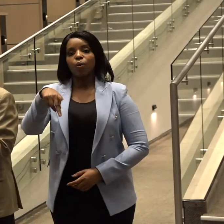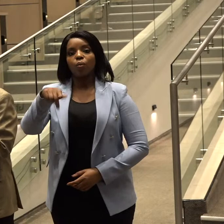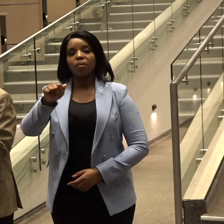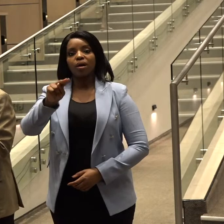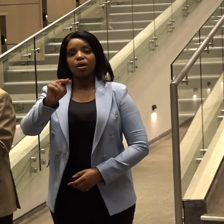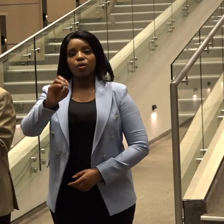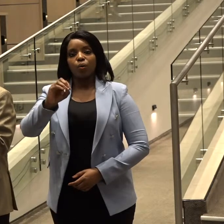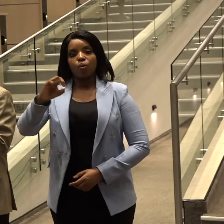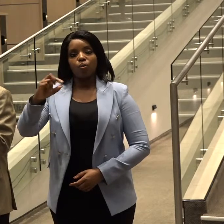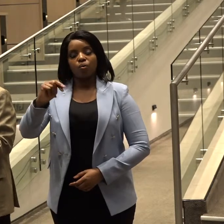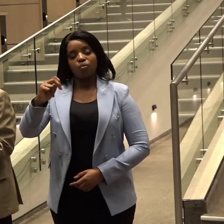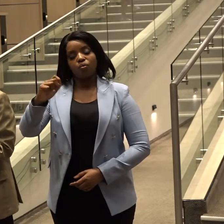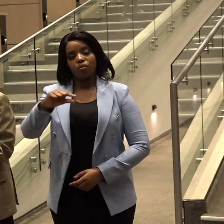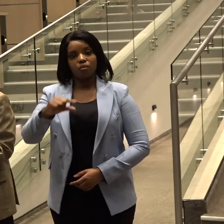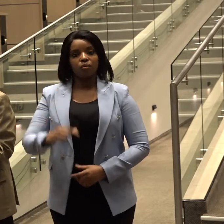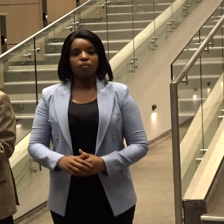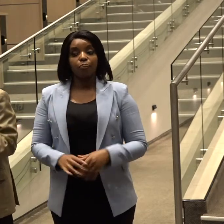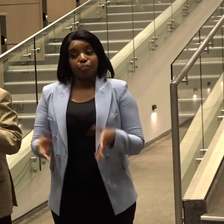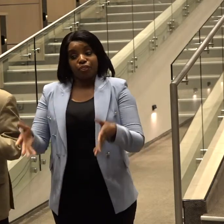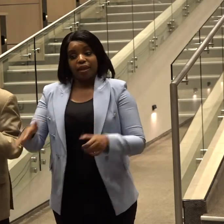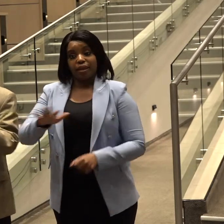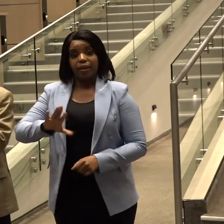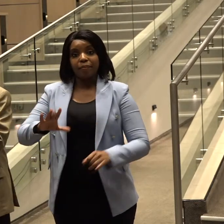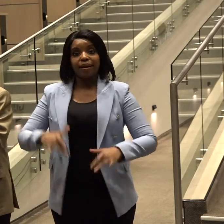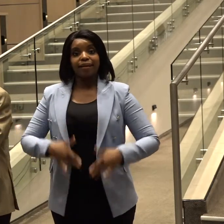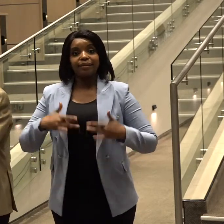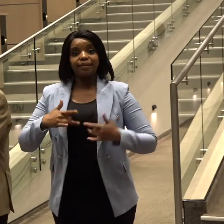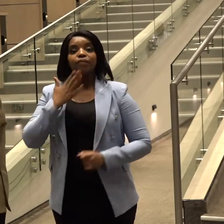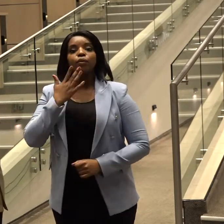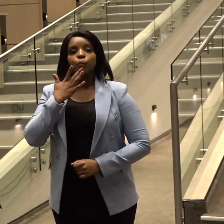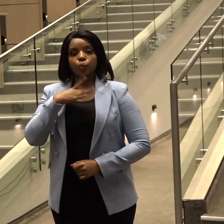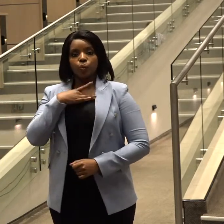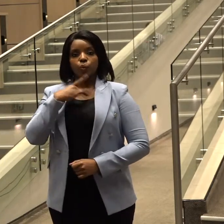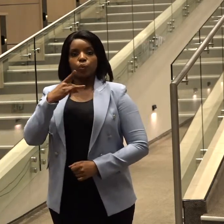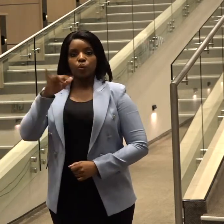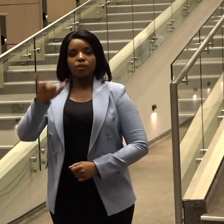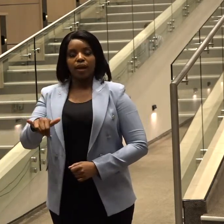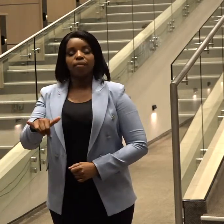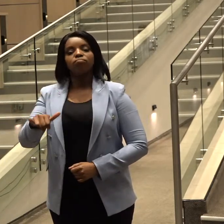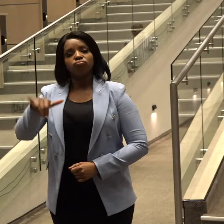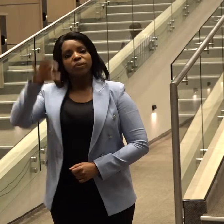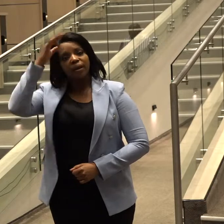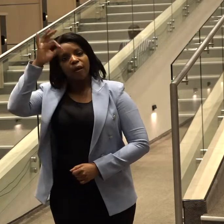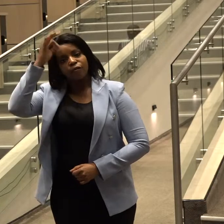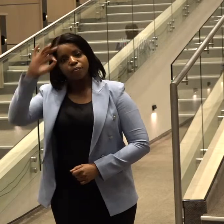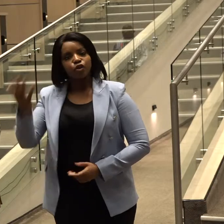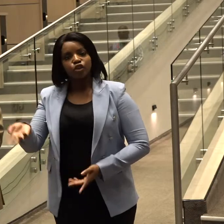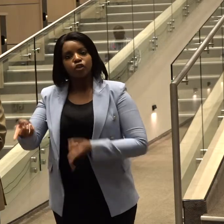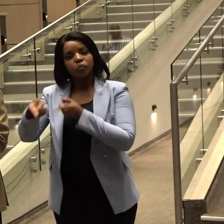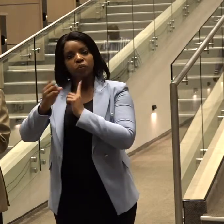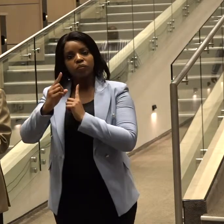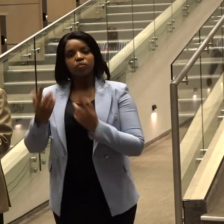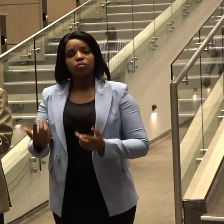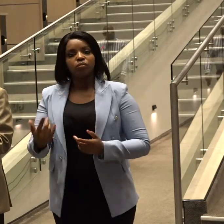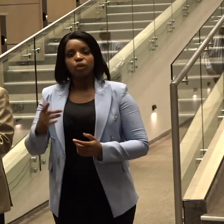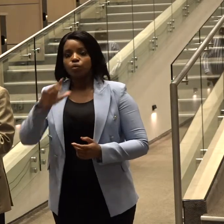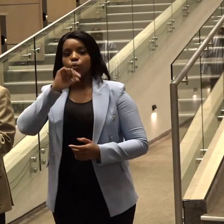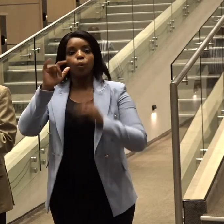were placed there by the government unlike people who placed themselves along the railway line